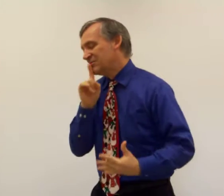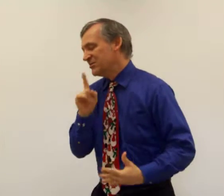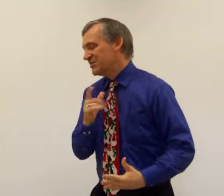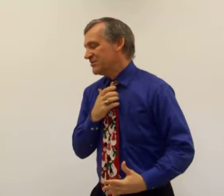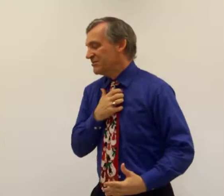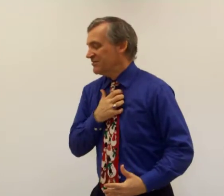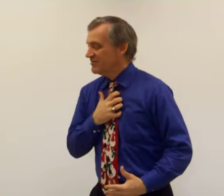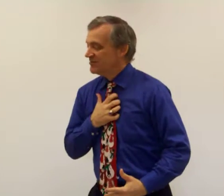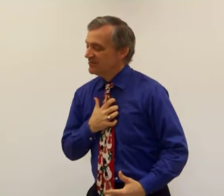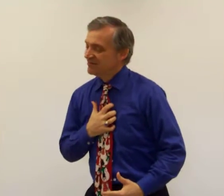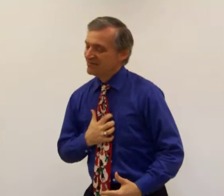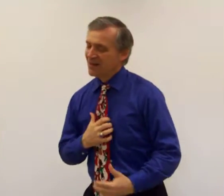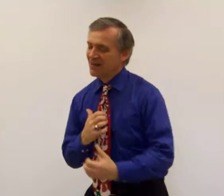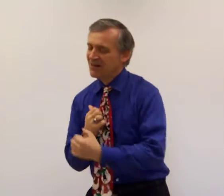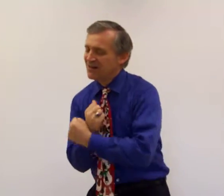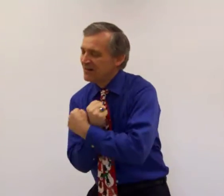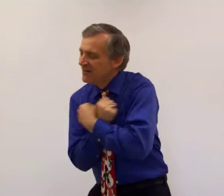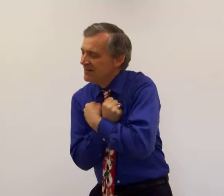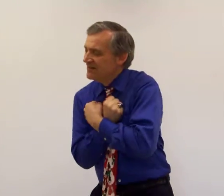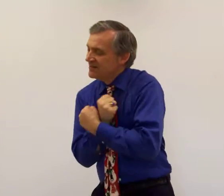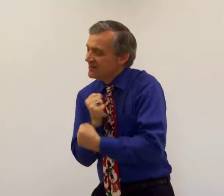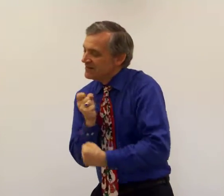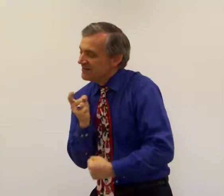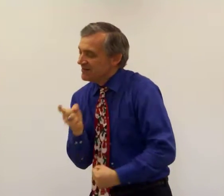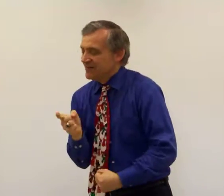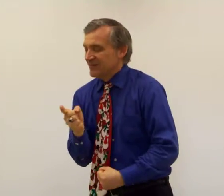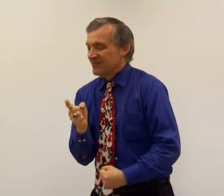that he knew in his own heart.